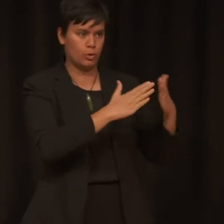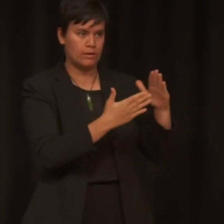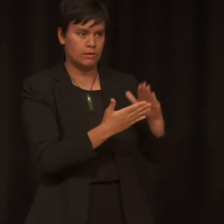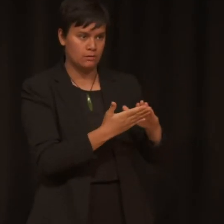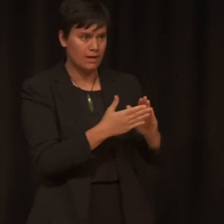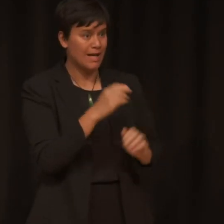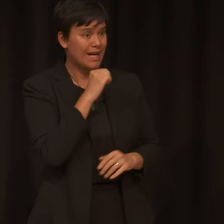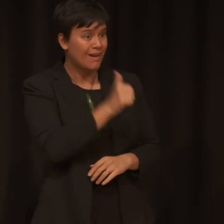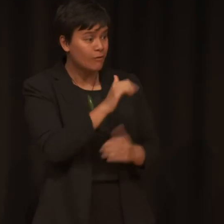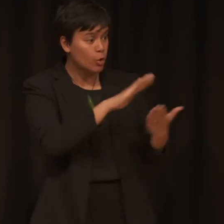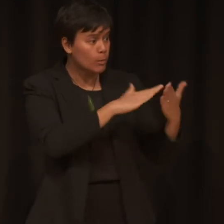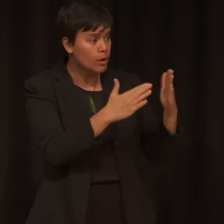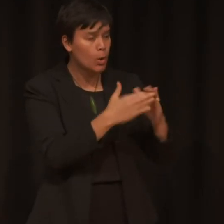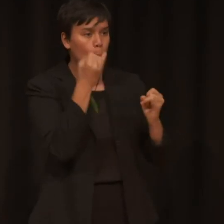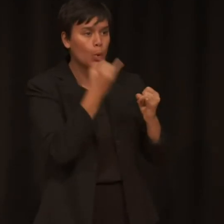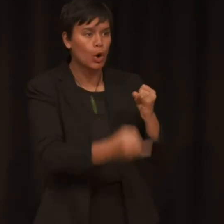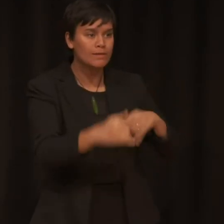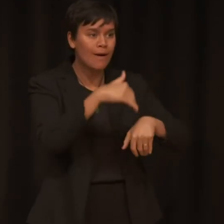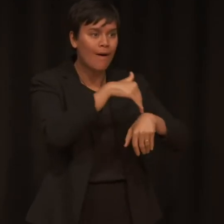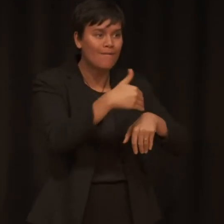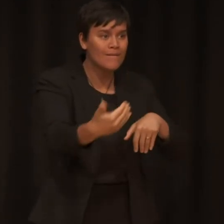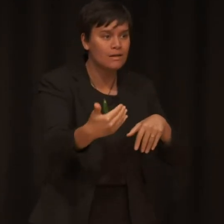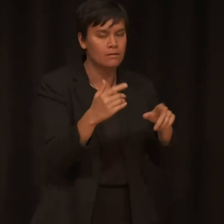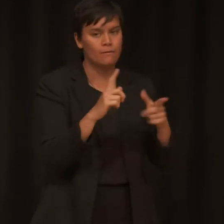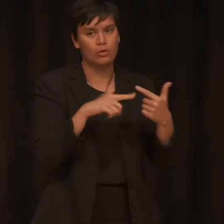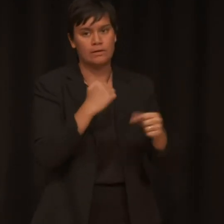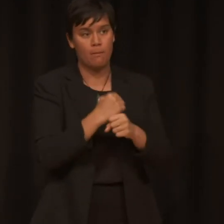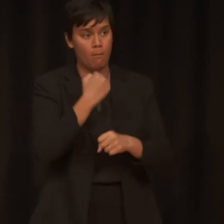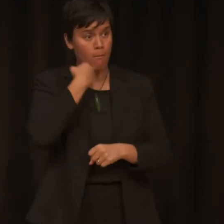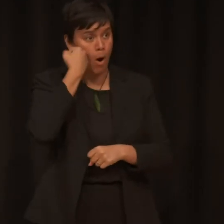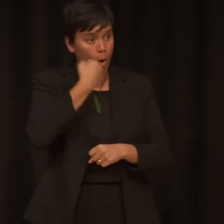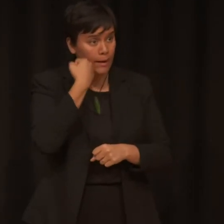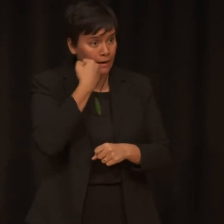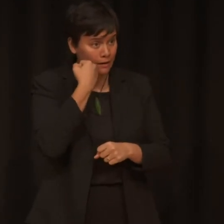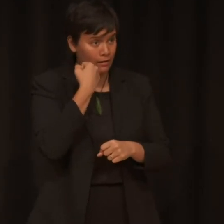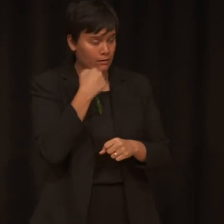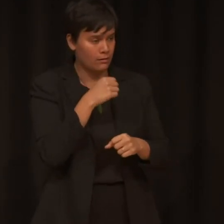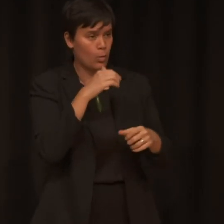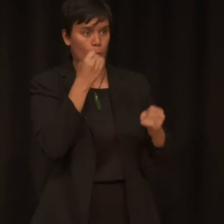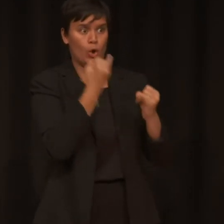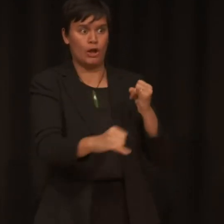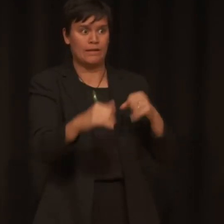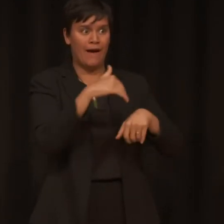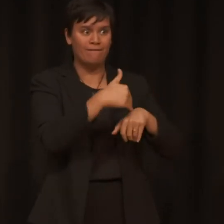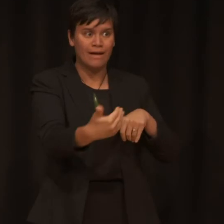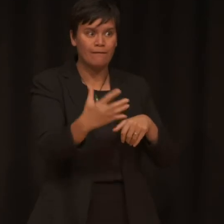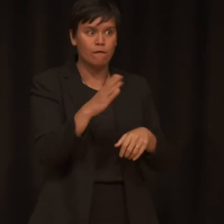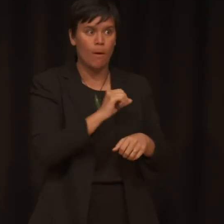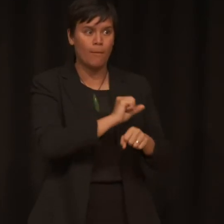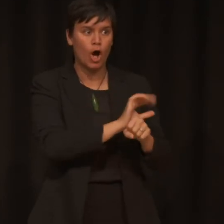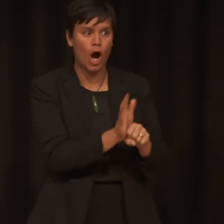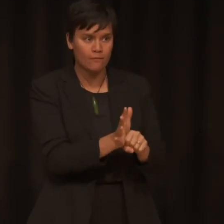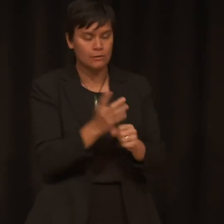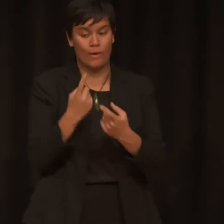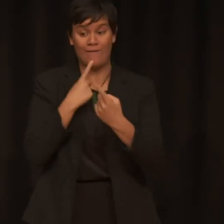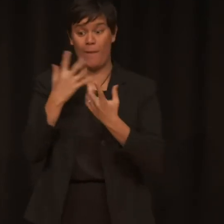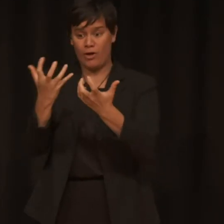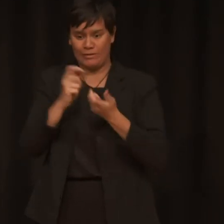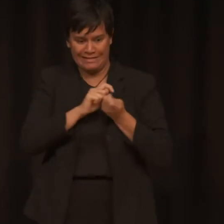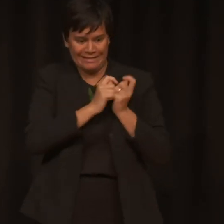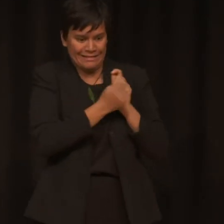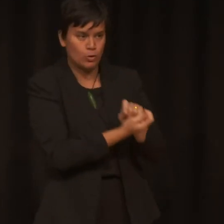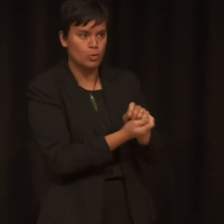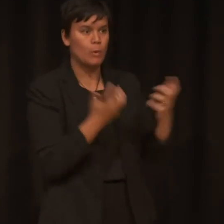by COVID-19. So specifically, we're working with Māori health providers around communication for the vaccine program,